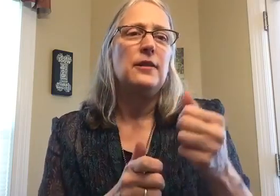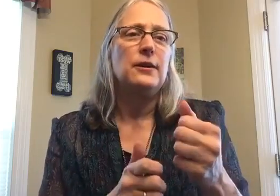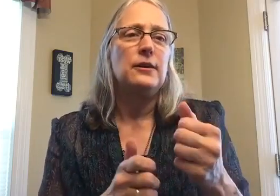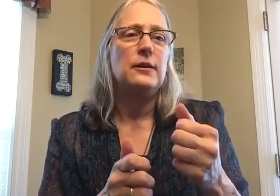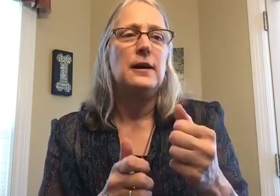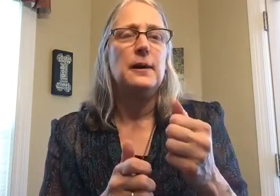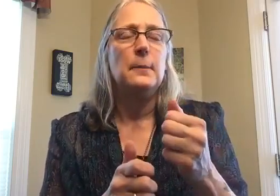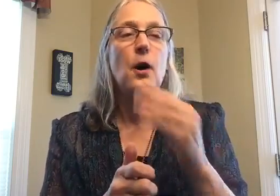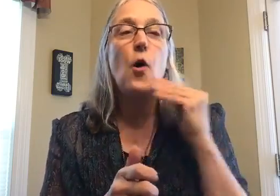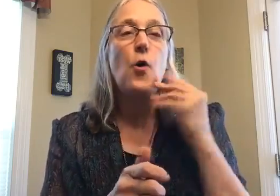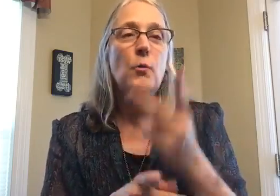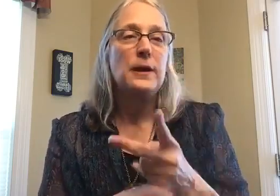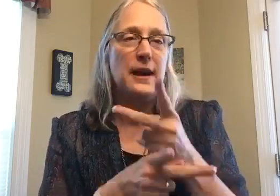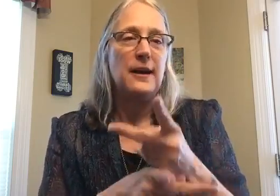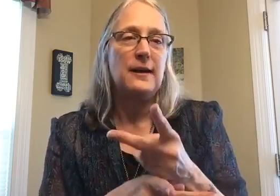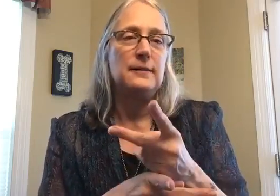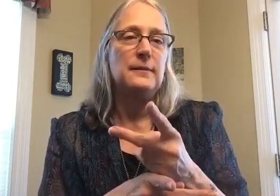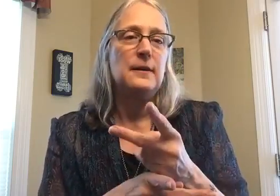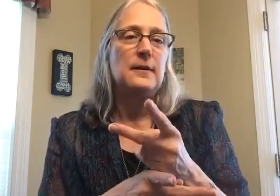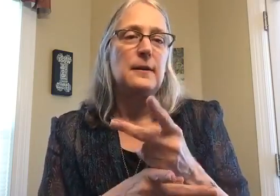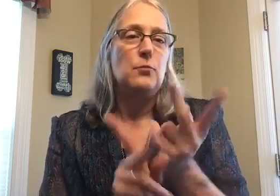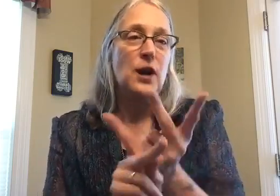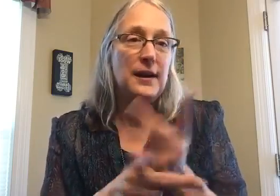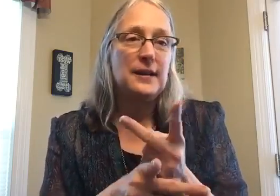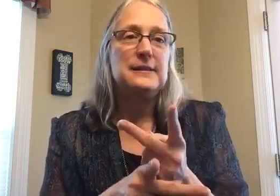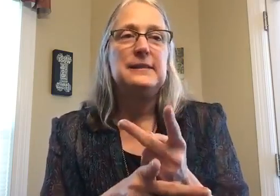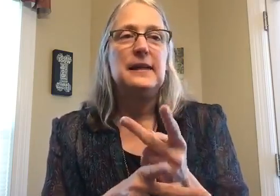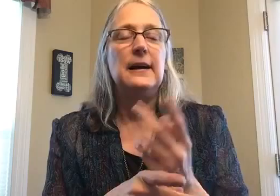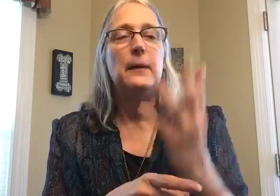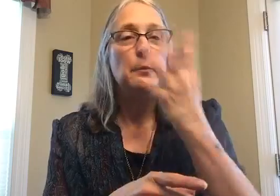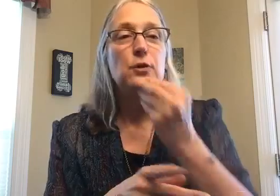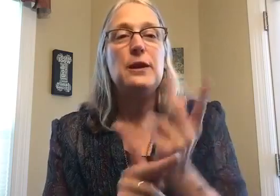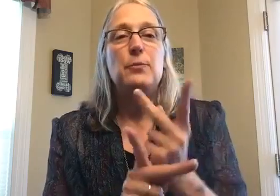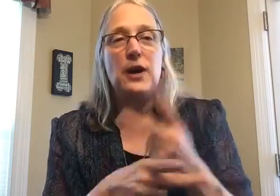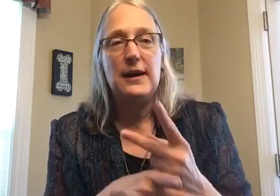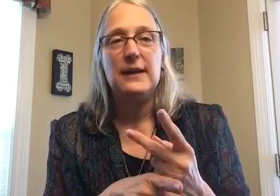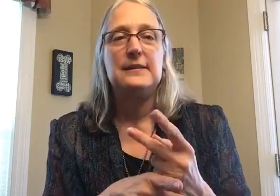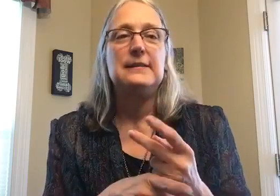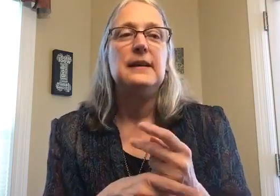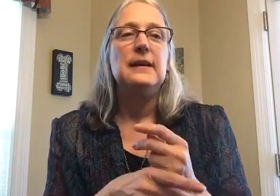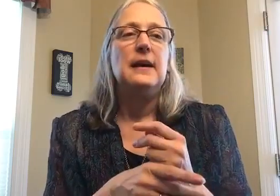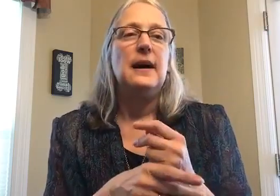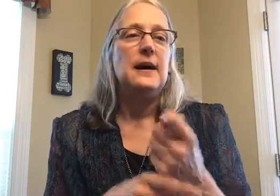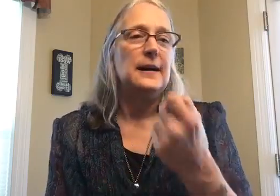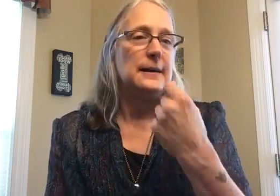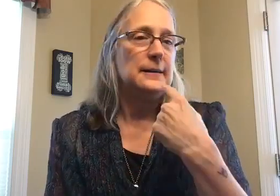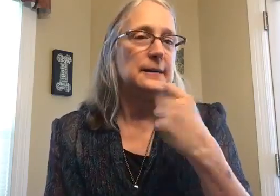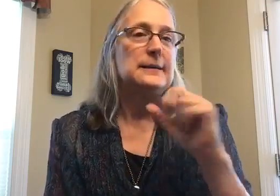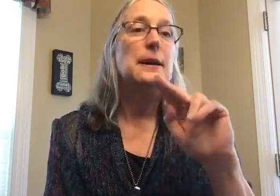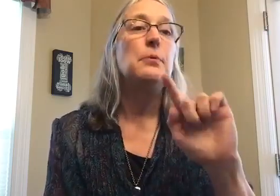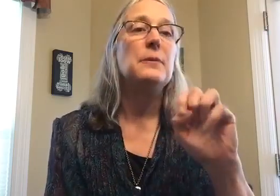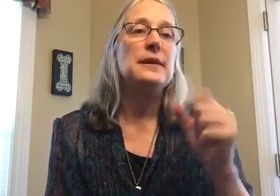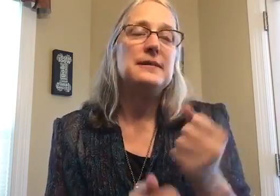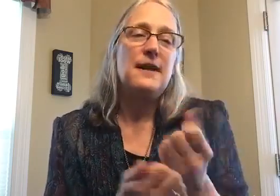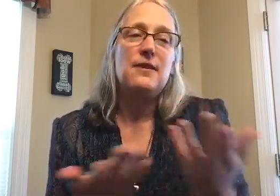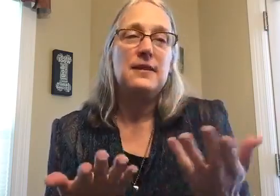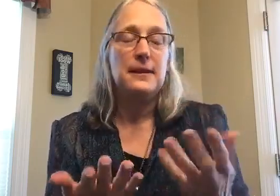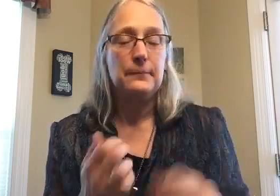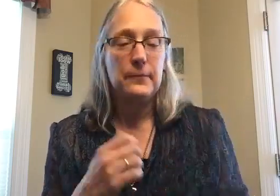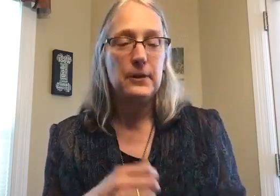other home care products, beauty products, supplements, everything.